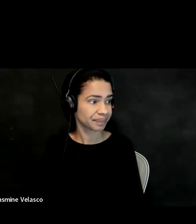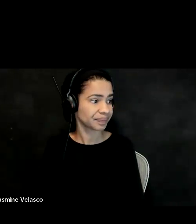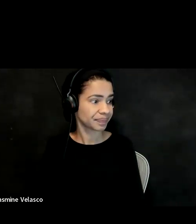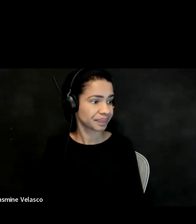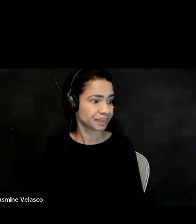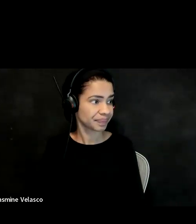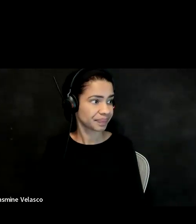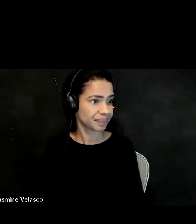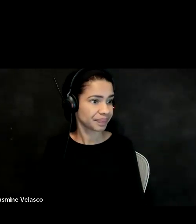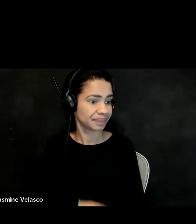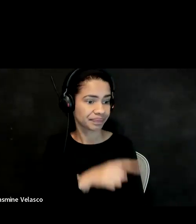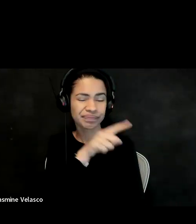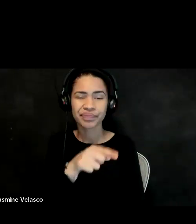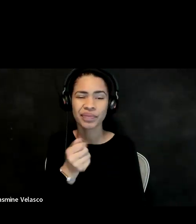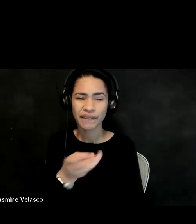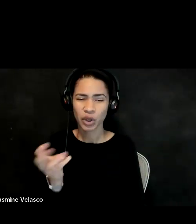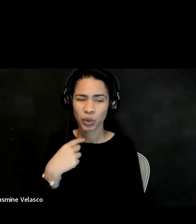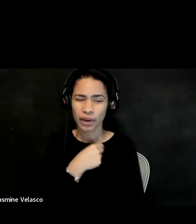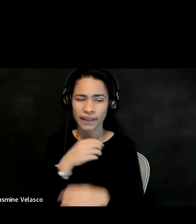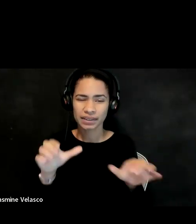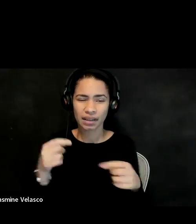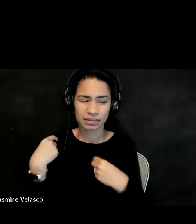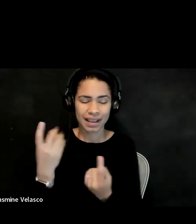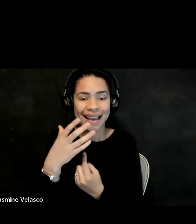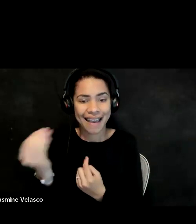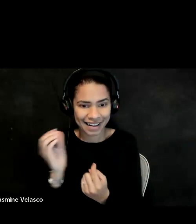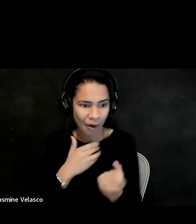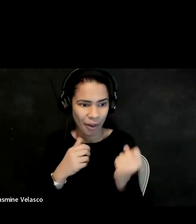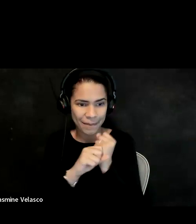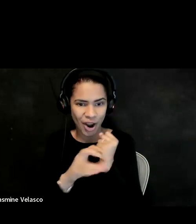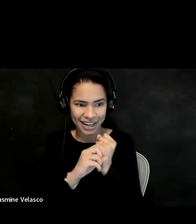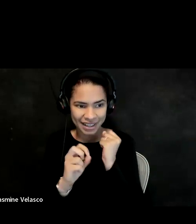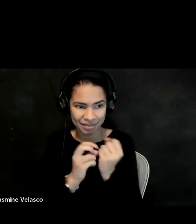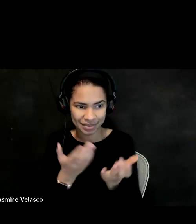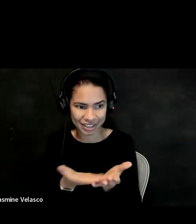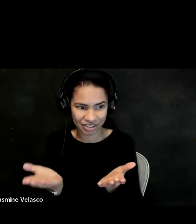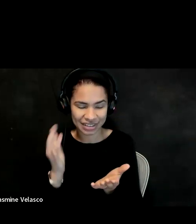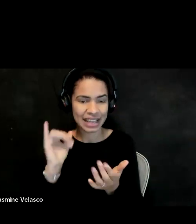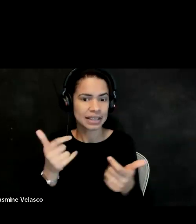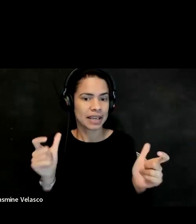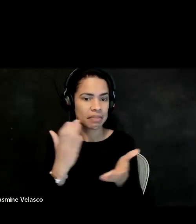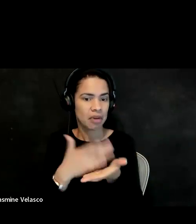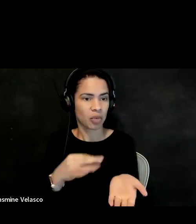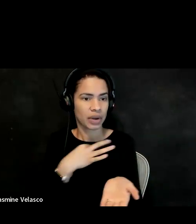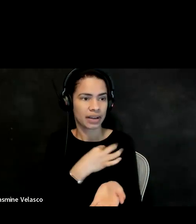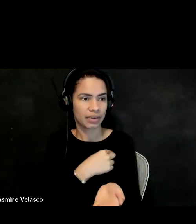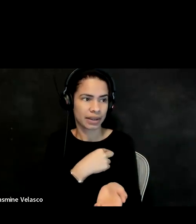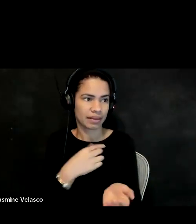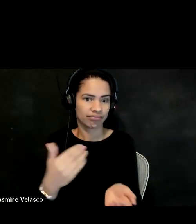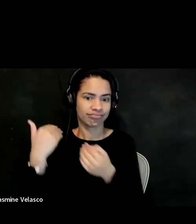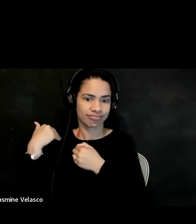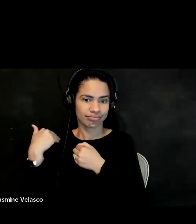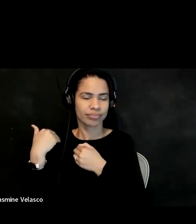Here's just a couple of them that we've done, and these are some of our marketing materials, which is another big part that we take on, important part for us,